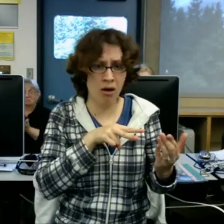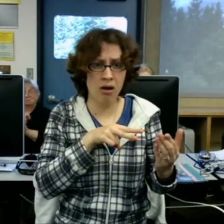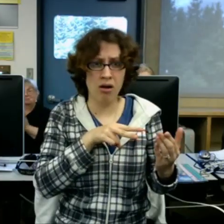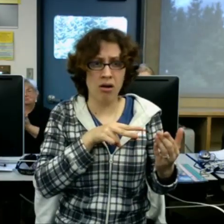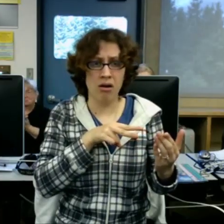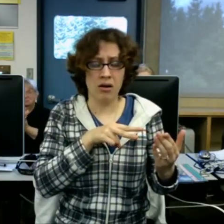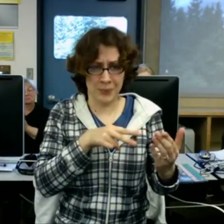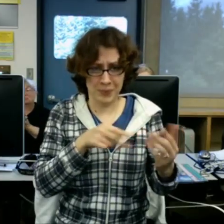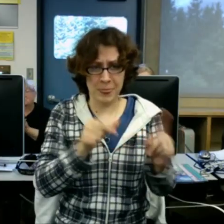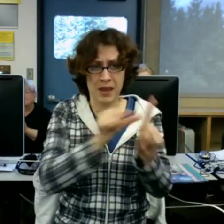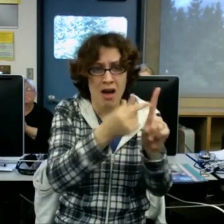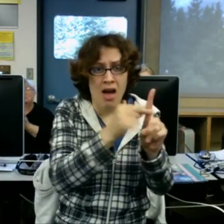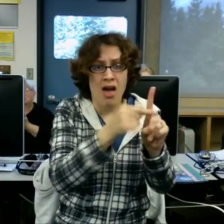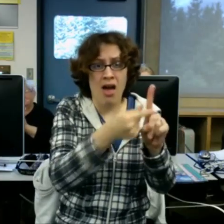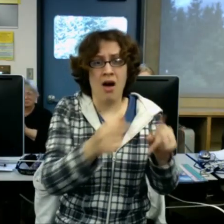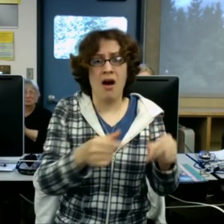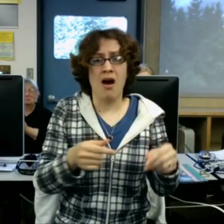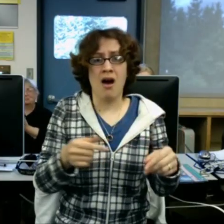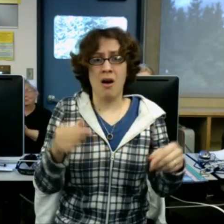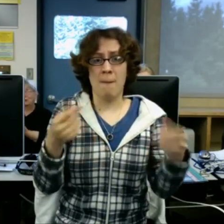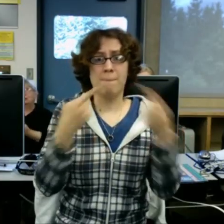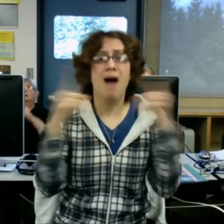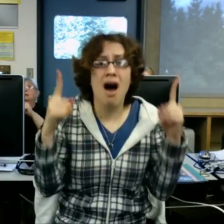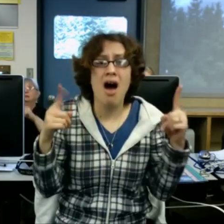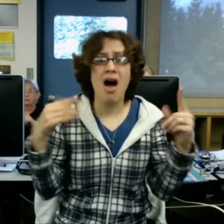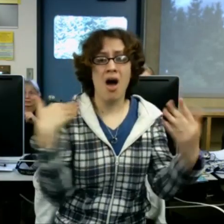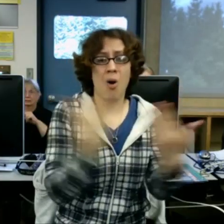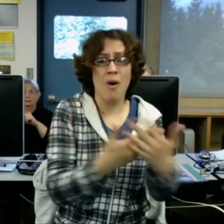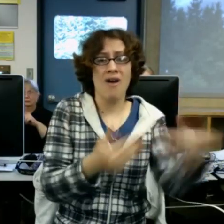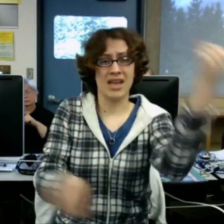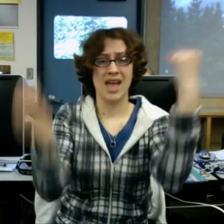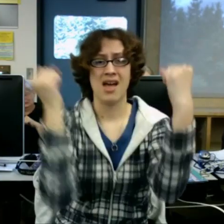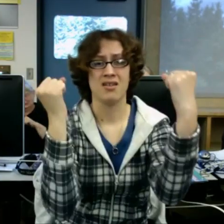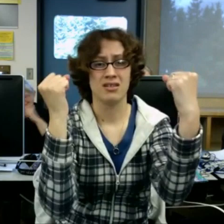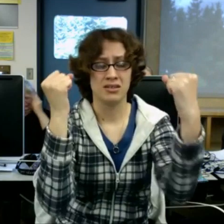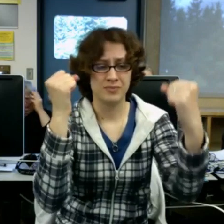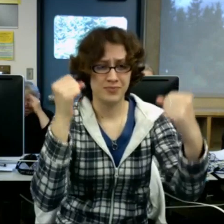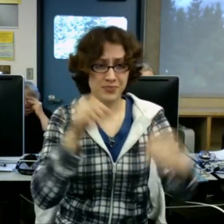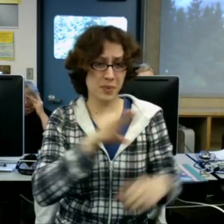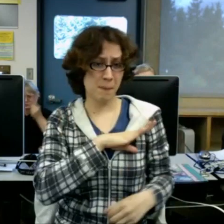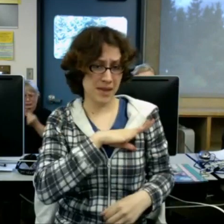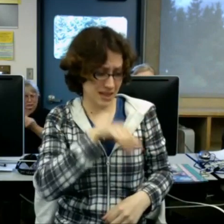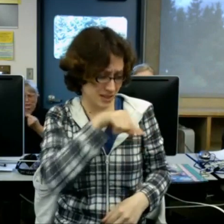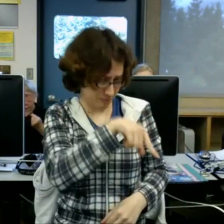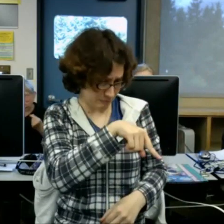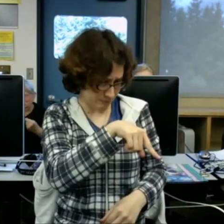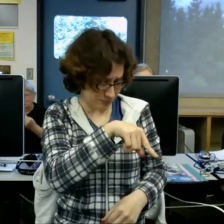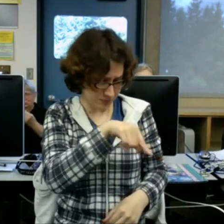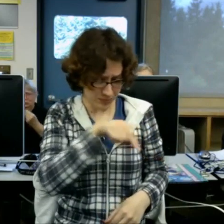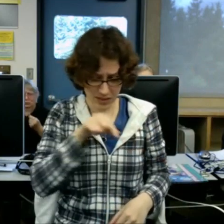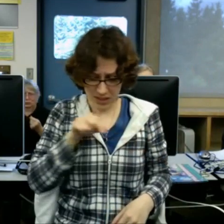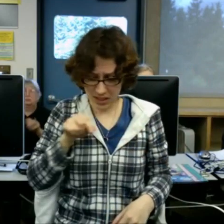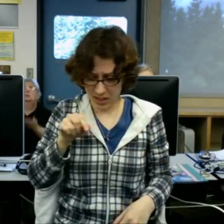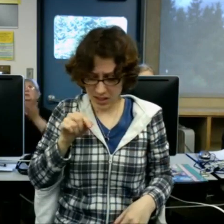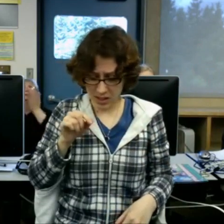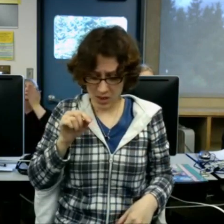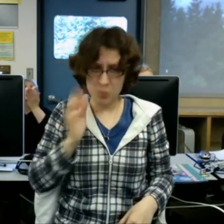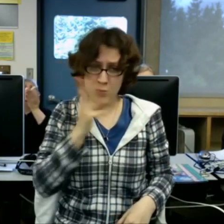Well, she looked in the mirror, turned the ring, suddenly arrived at the castle. The beast was lying on the ground.